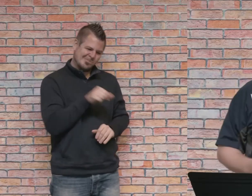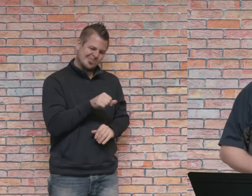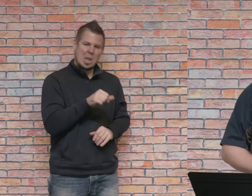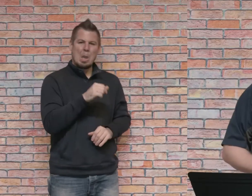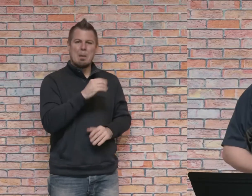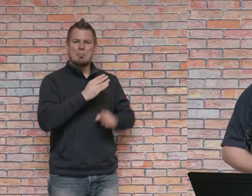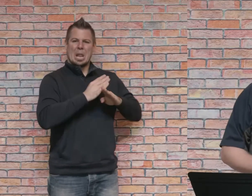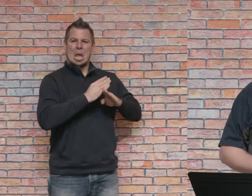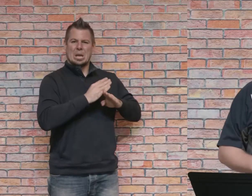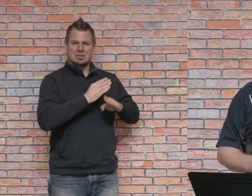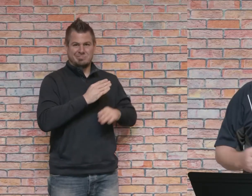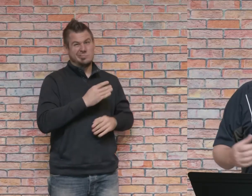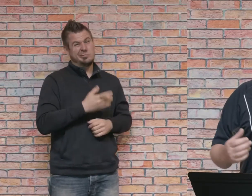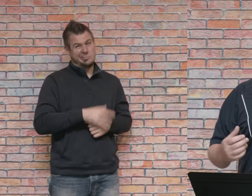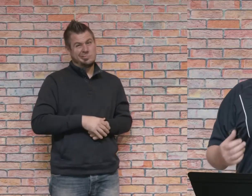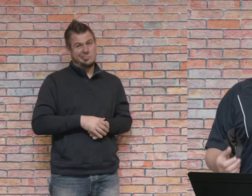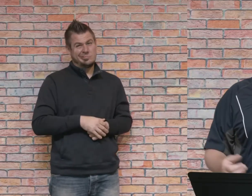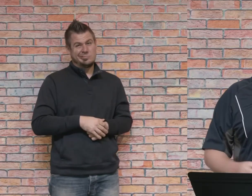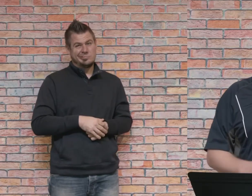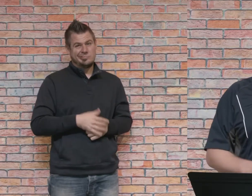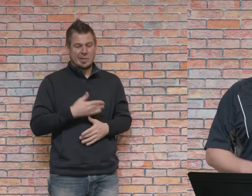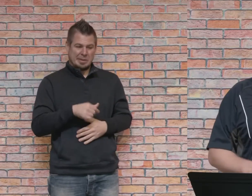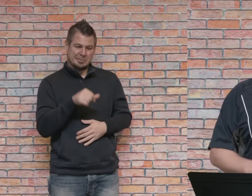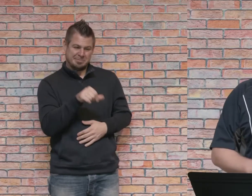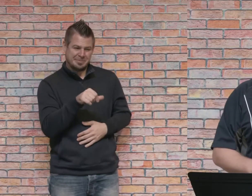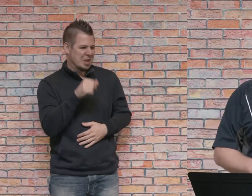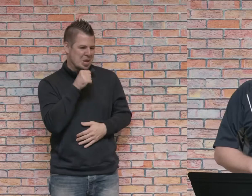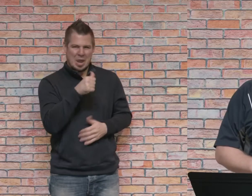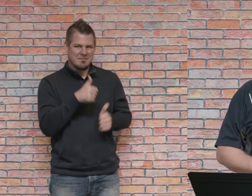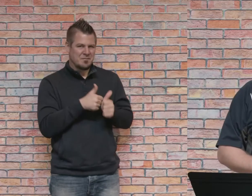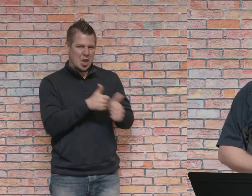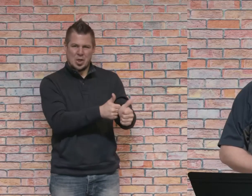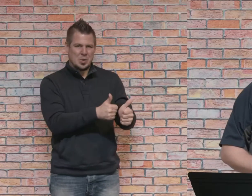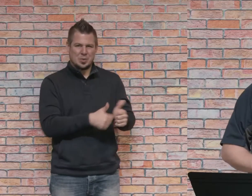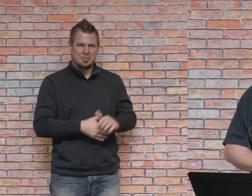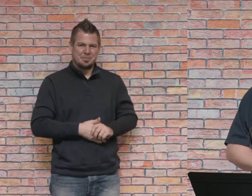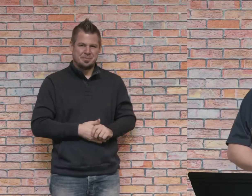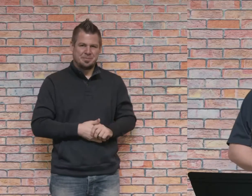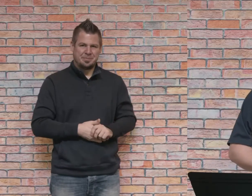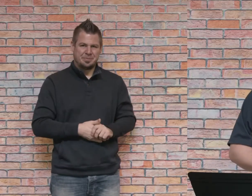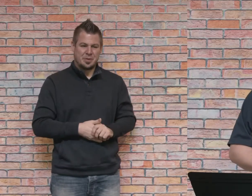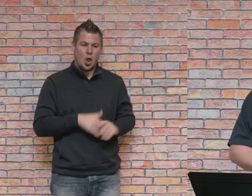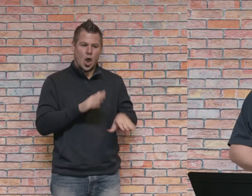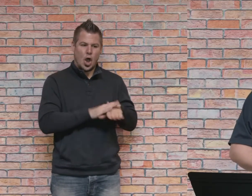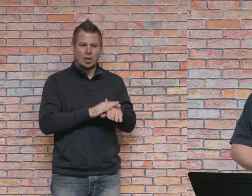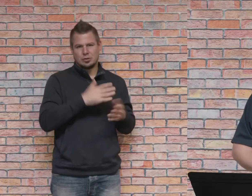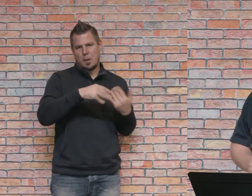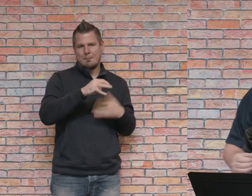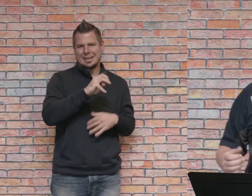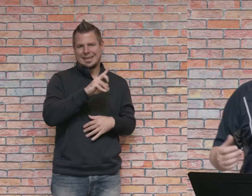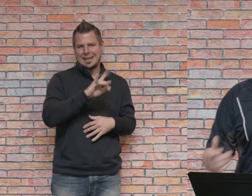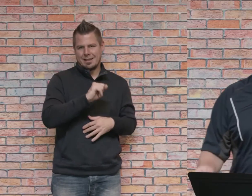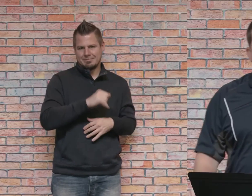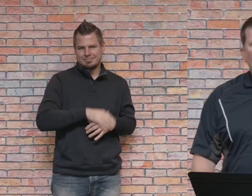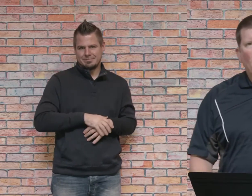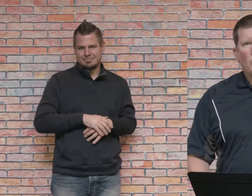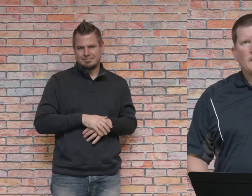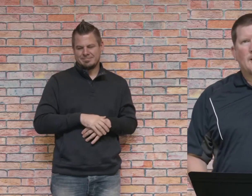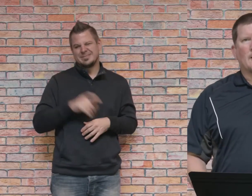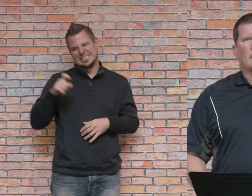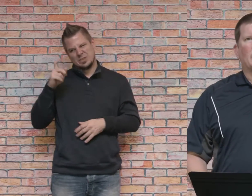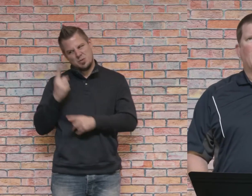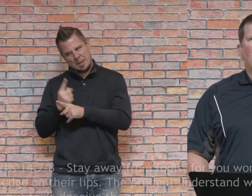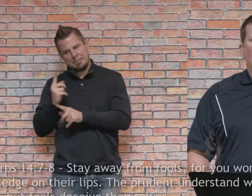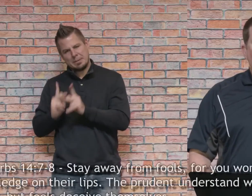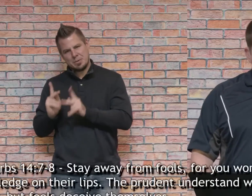somebody or that unfollow button. You need the right people in your life. Proverbs